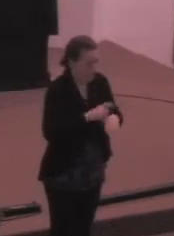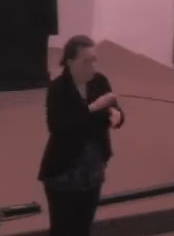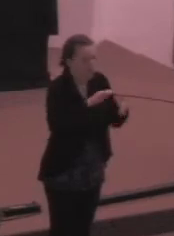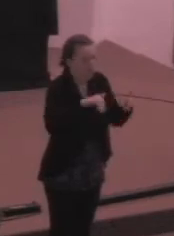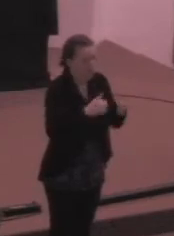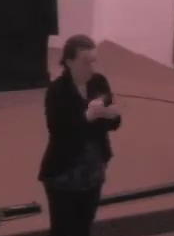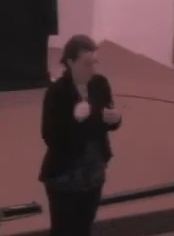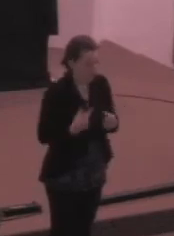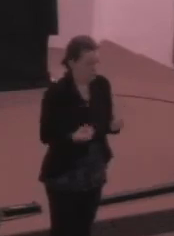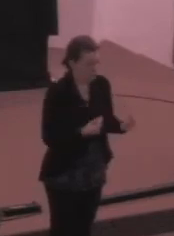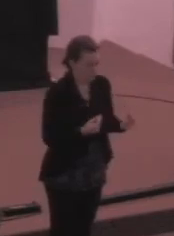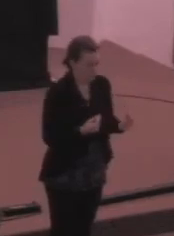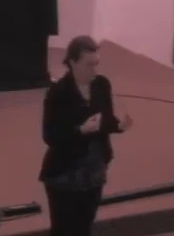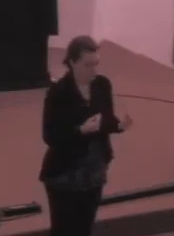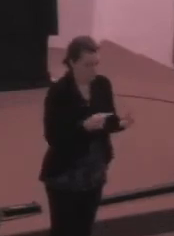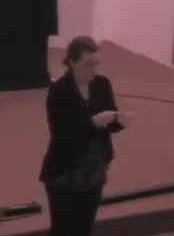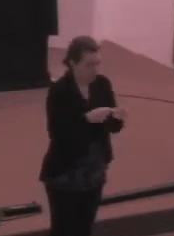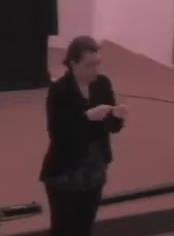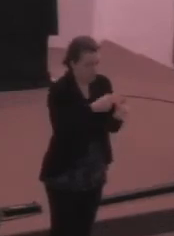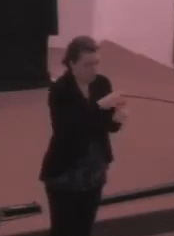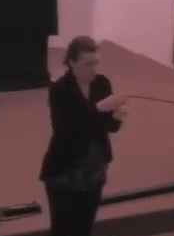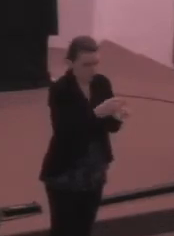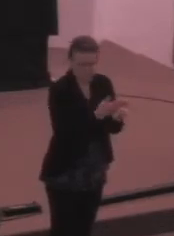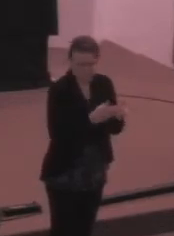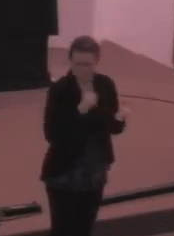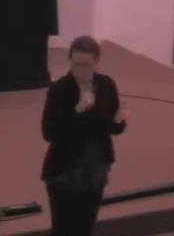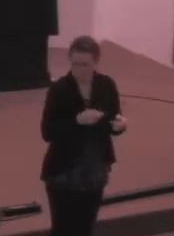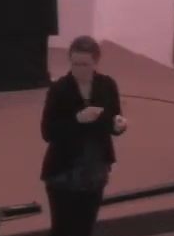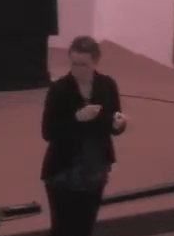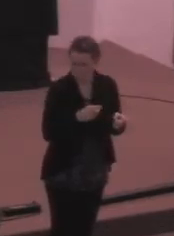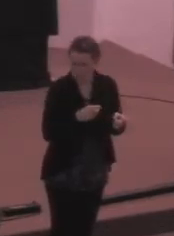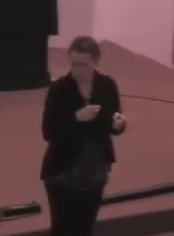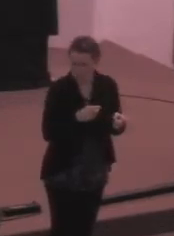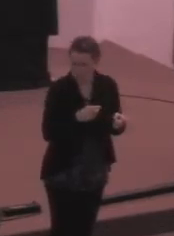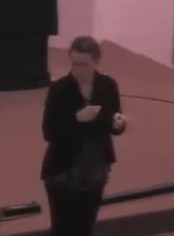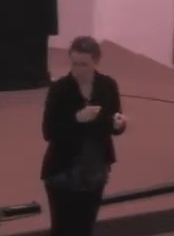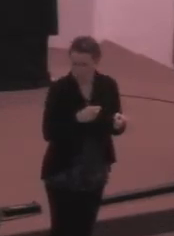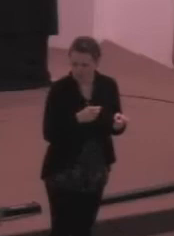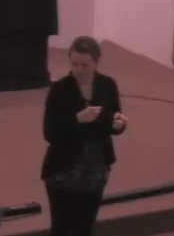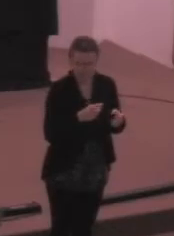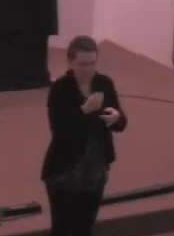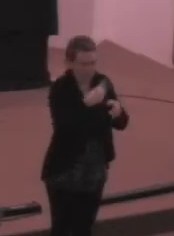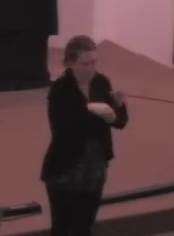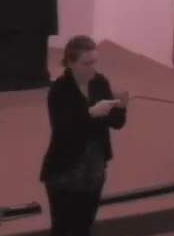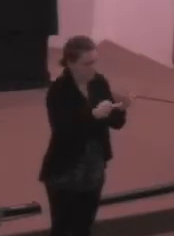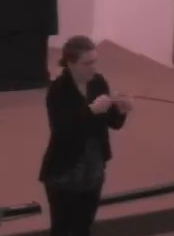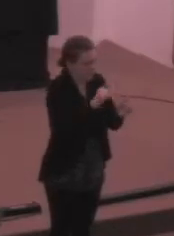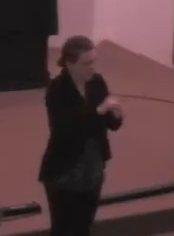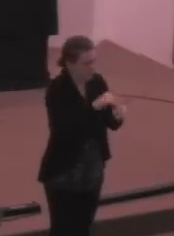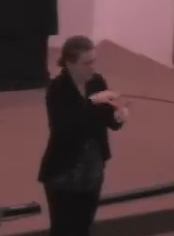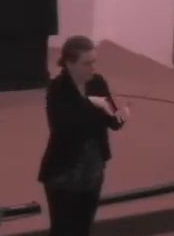So I'm going to show you something really quick. This kind of comes out of the killing kryptonite, but this was